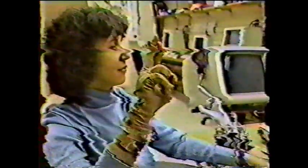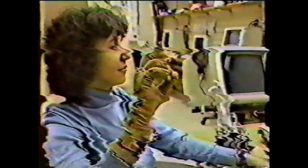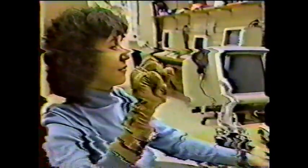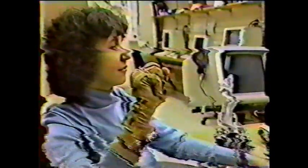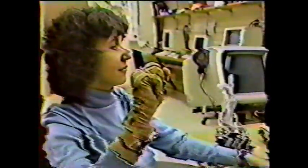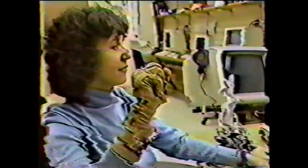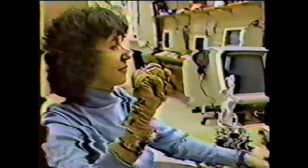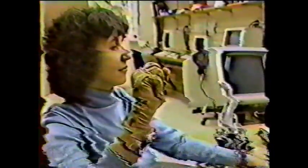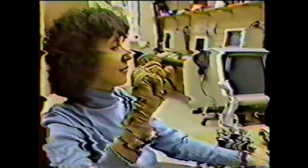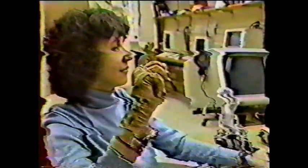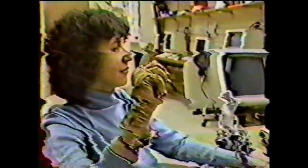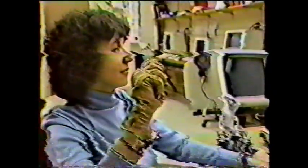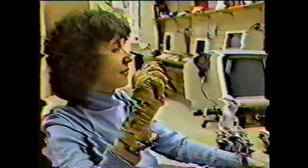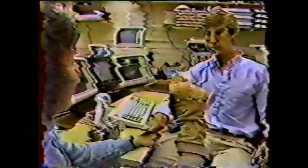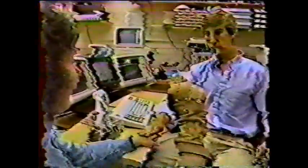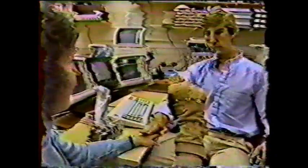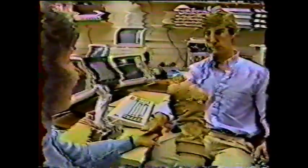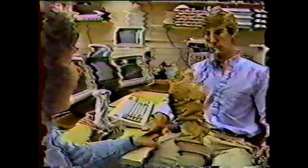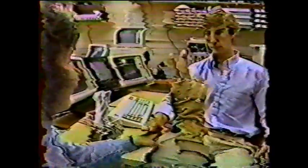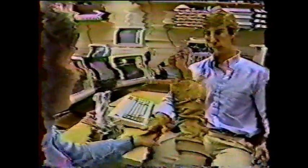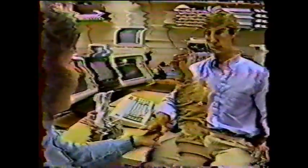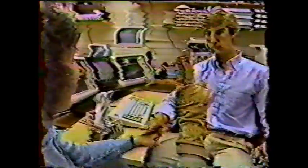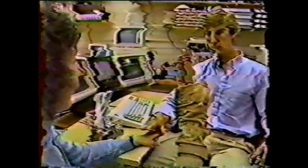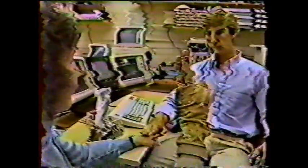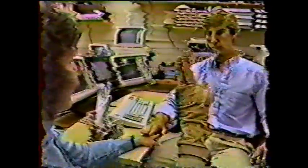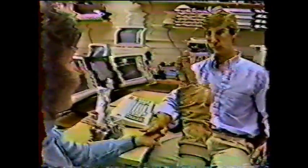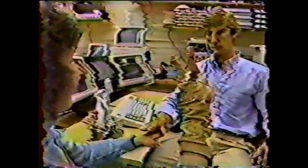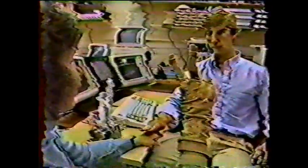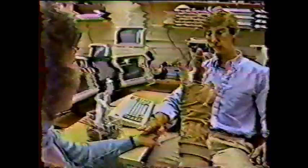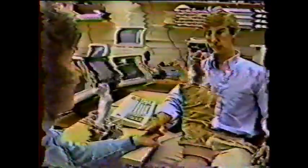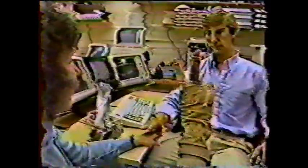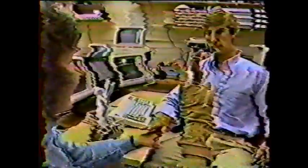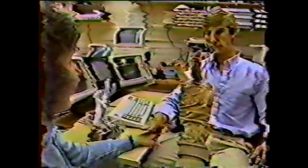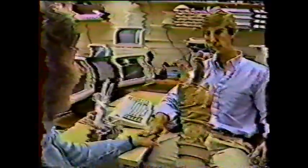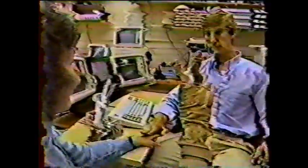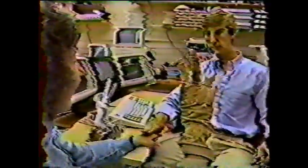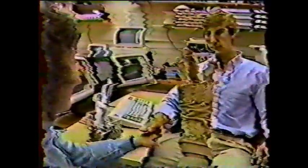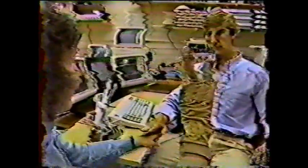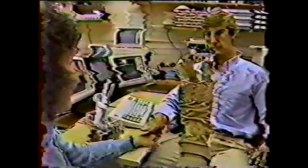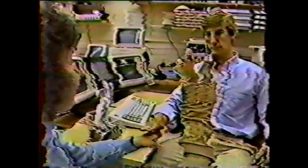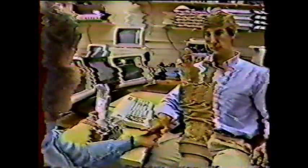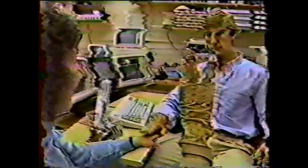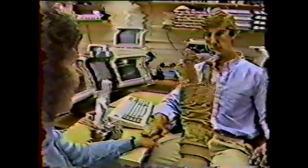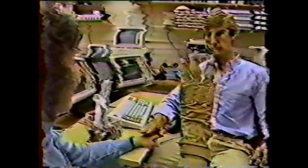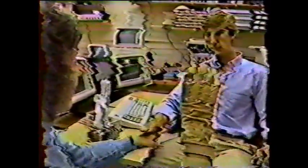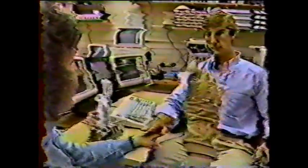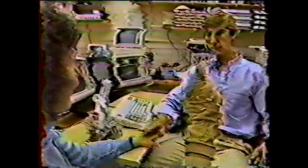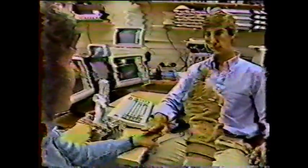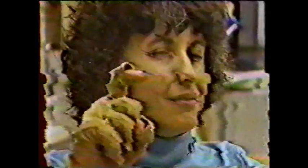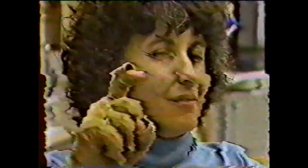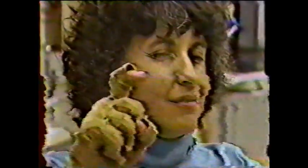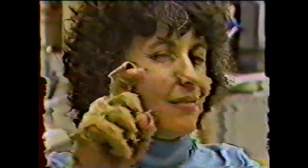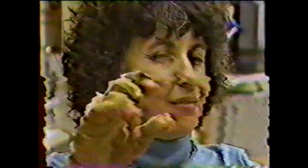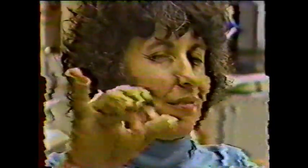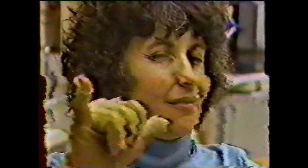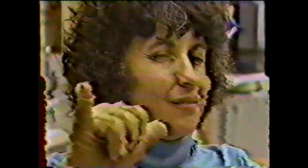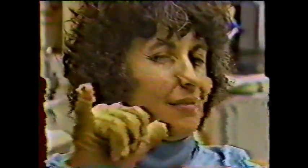The glove is also hooked up to Dexter. By feeling the hand, Nancy will be able to check that her finger-spelled letters are being